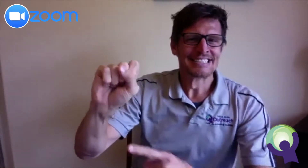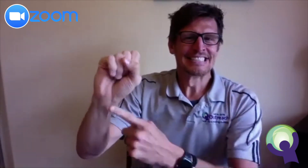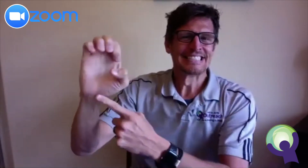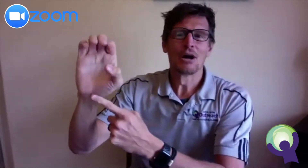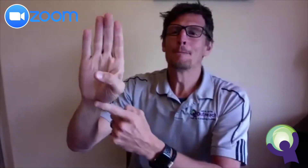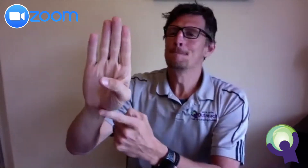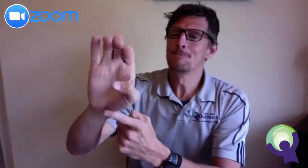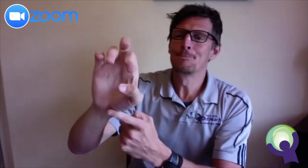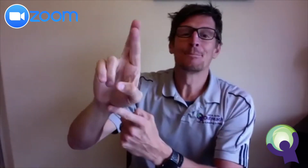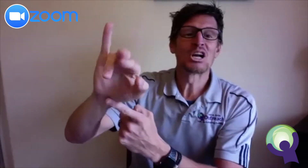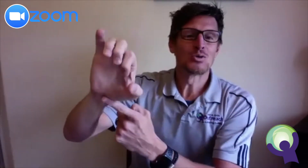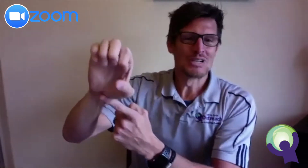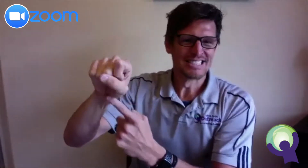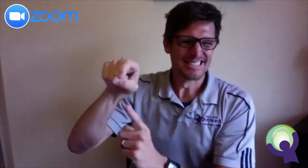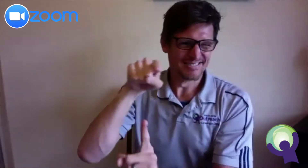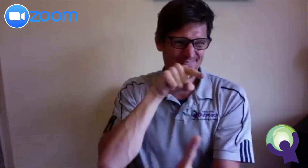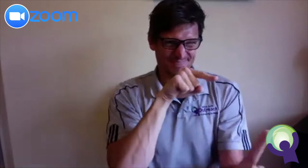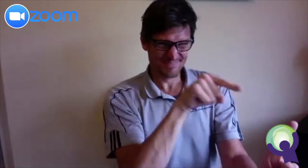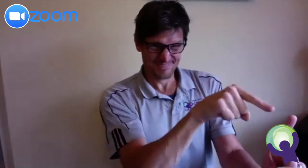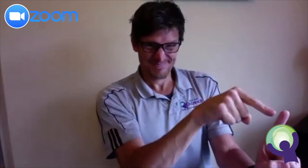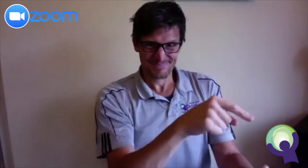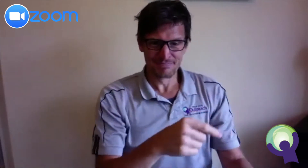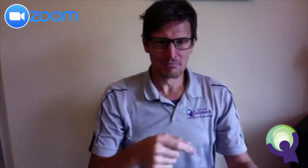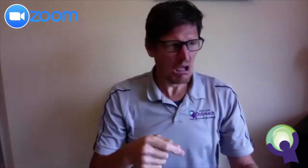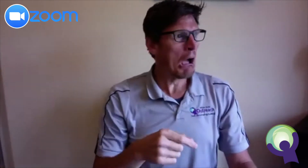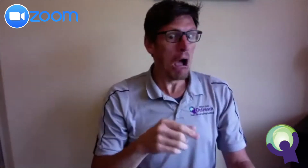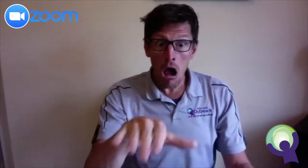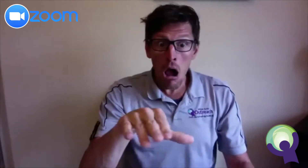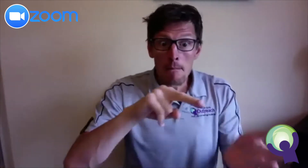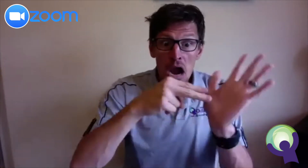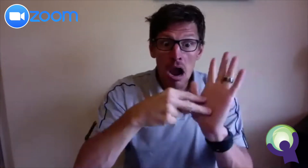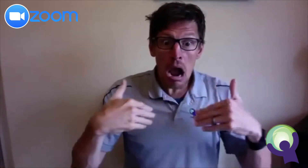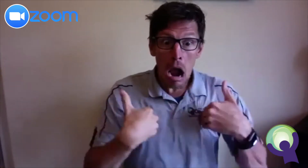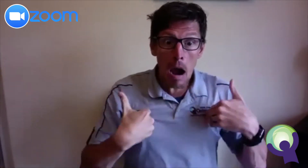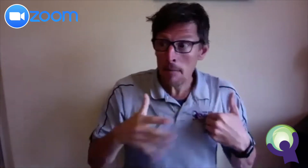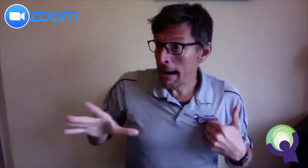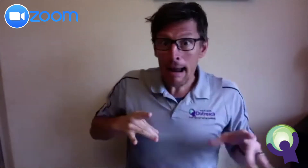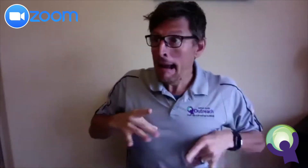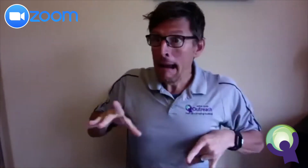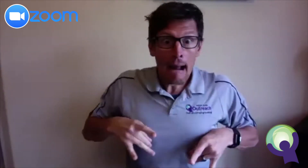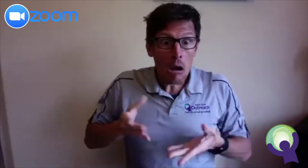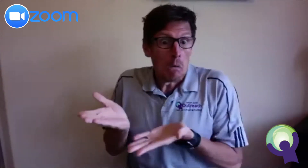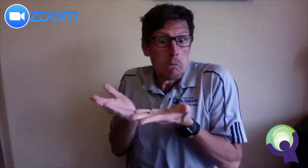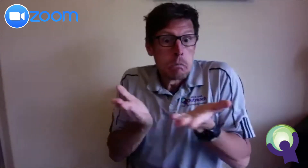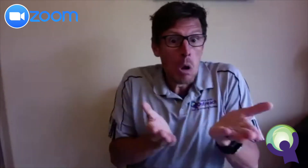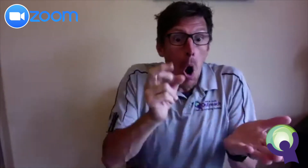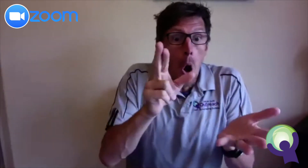Sadie teetered to the edge and peeked at the water. What are those berries? She asked. They are the fruit of the water lilies, said